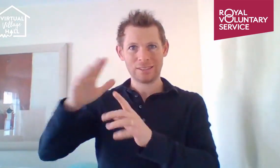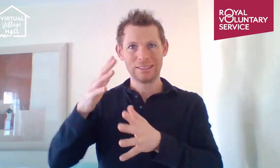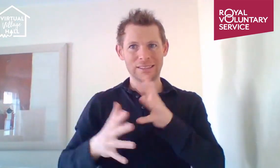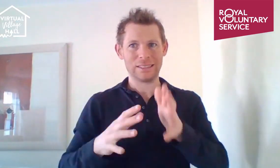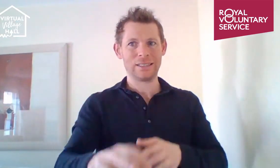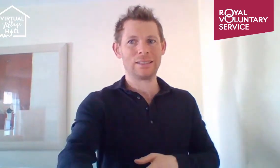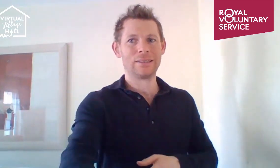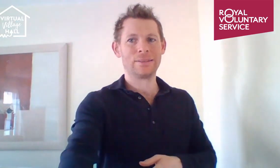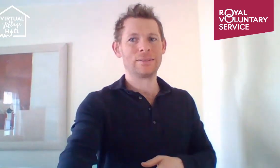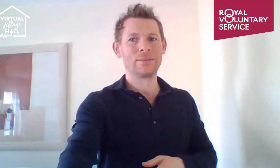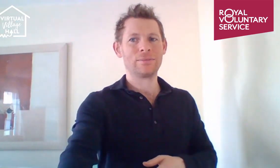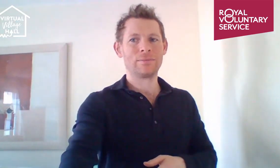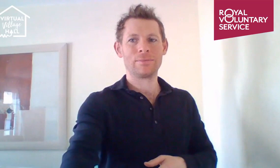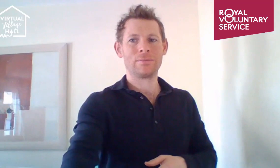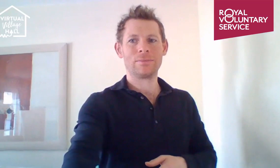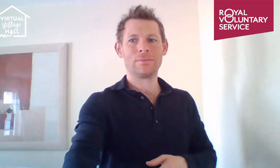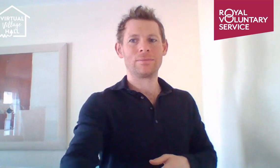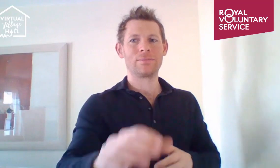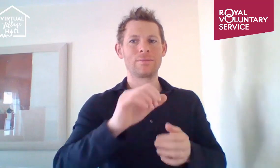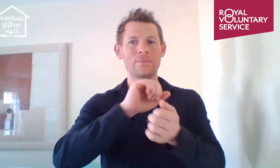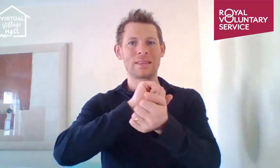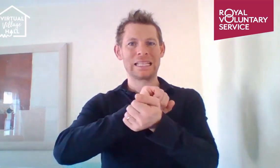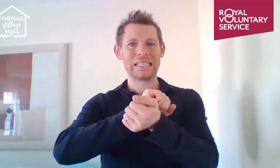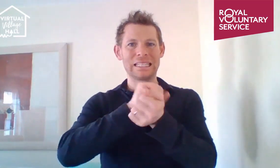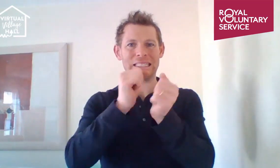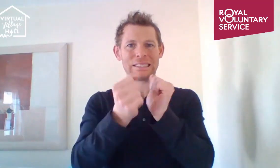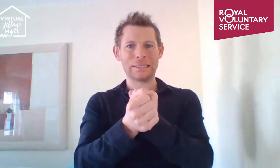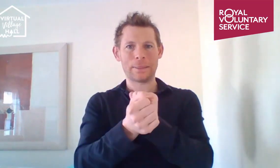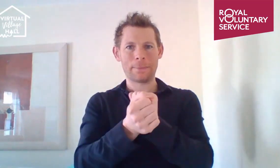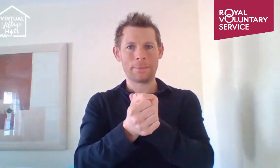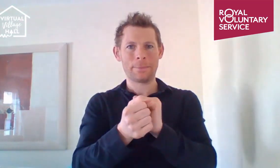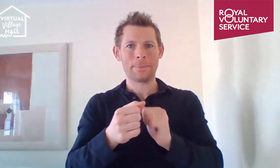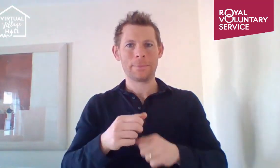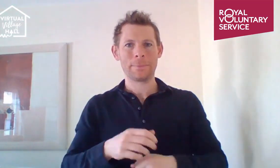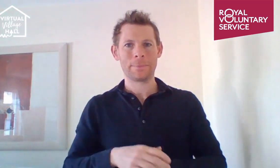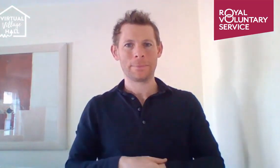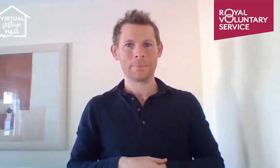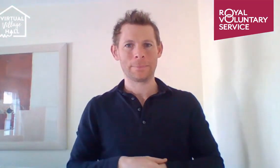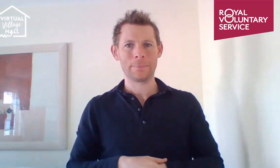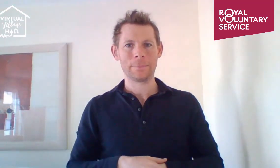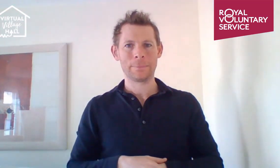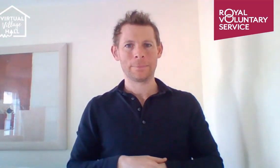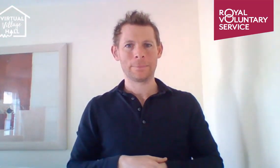But of course, there's a regional variation across in England, Scotland, and Wales, and it looks like this for exam,